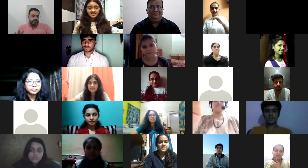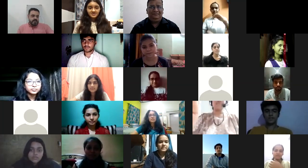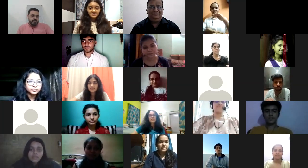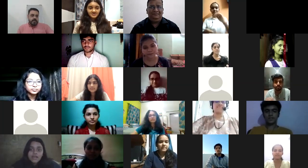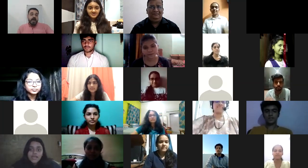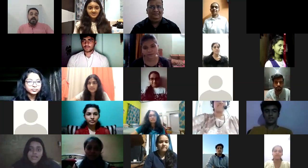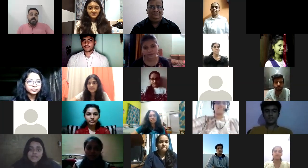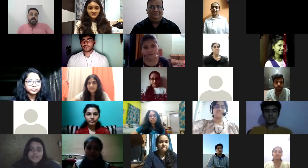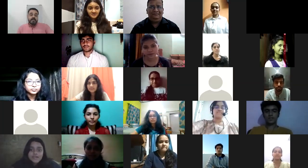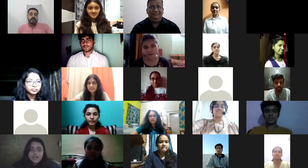Uncle.